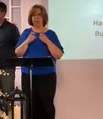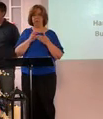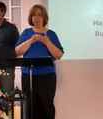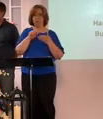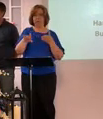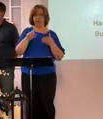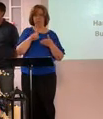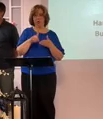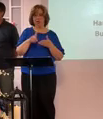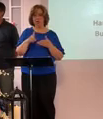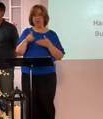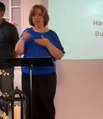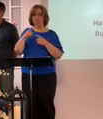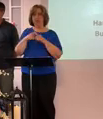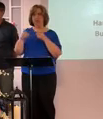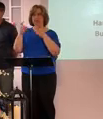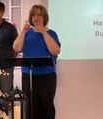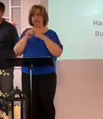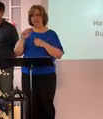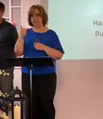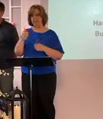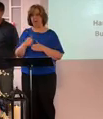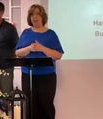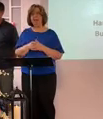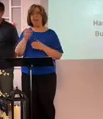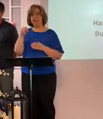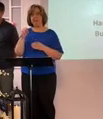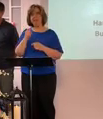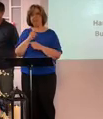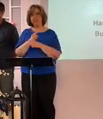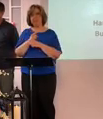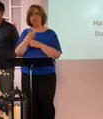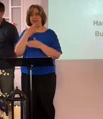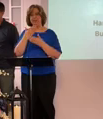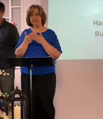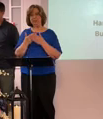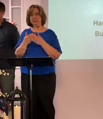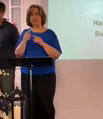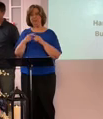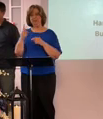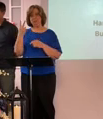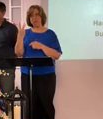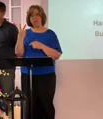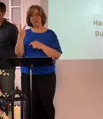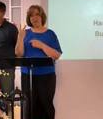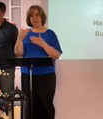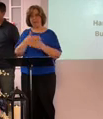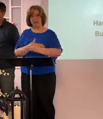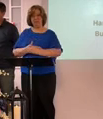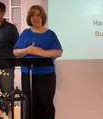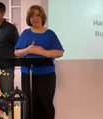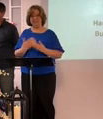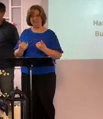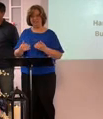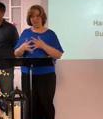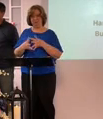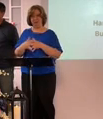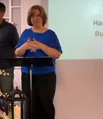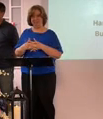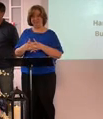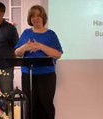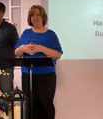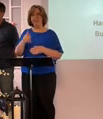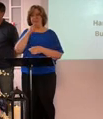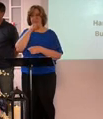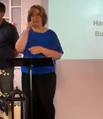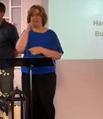was great, but it was twins. It was two babies. So it was just another